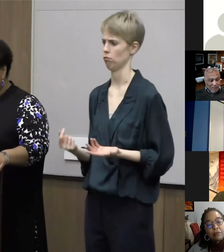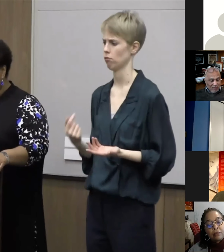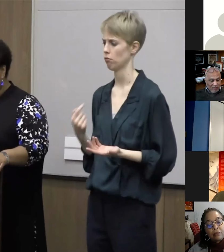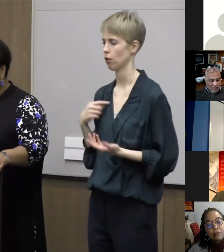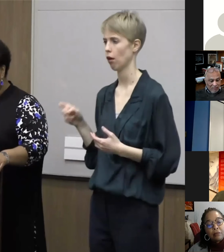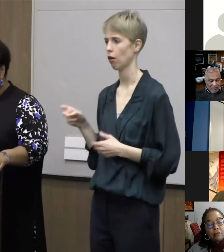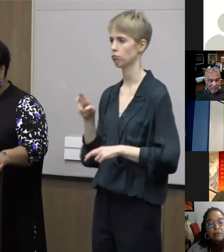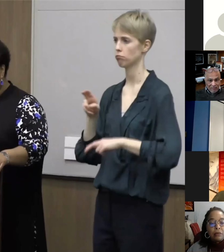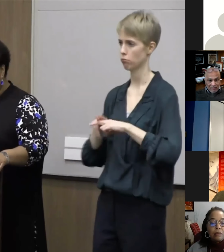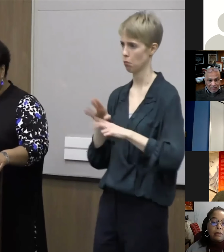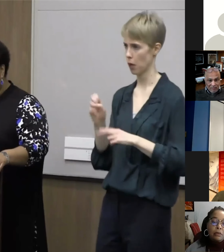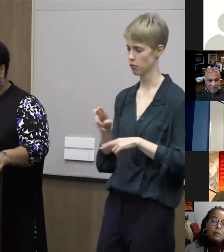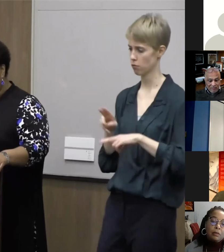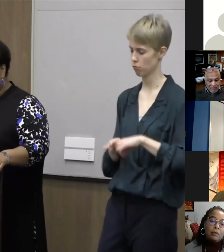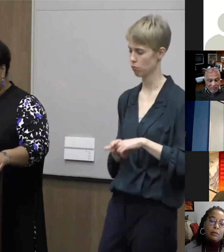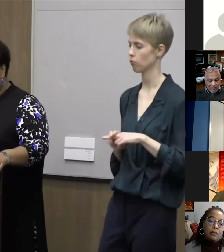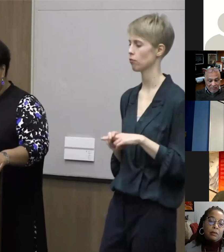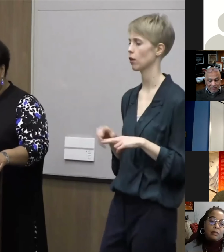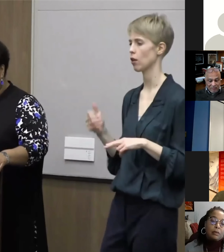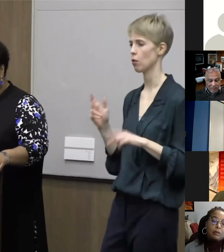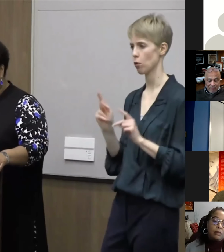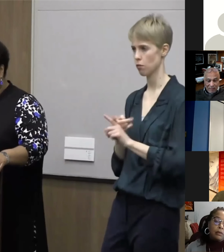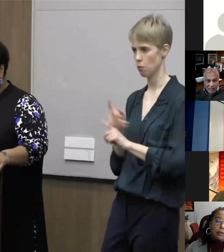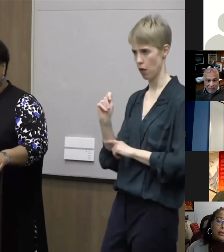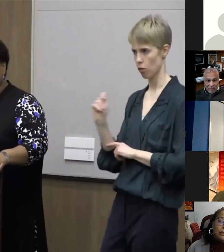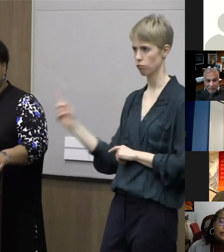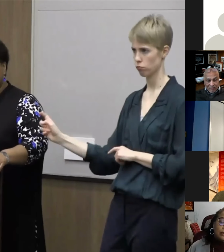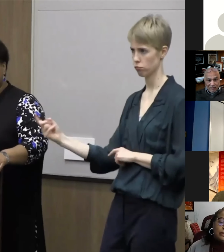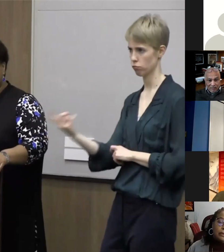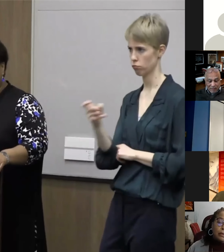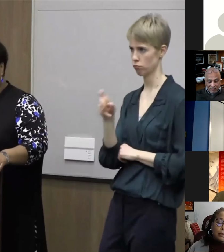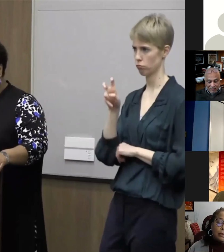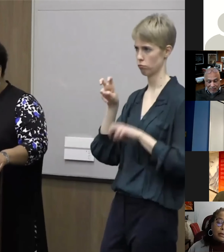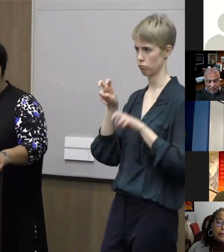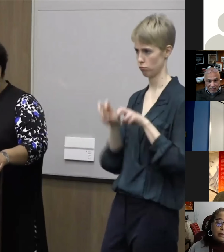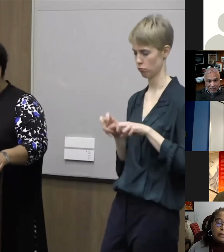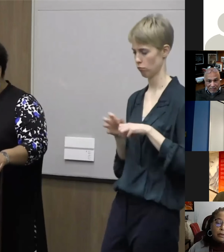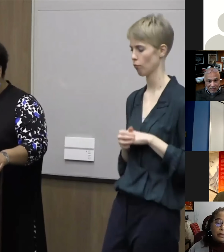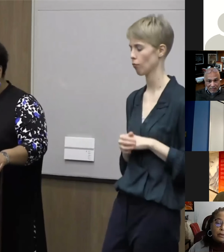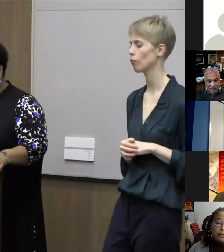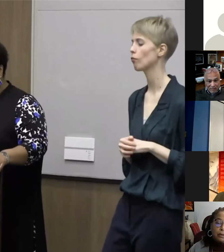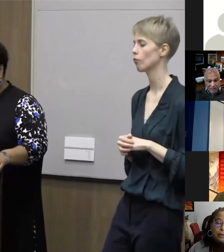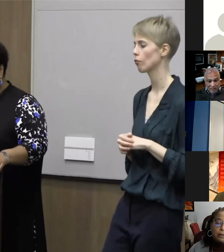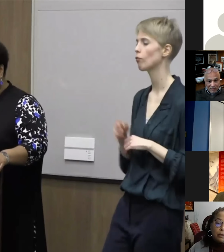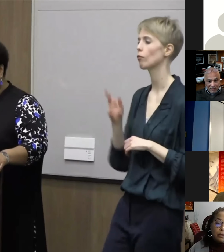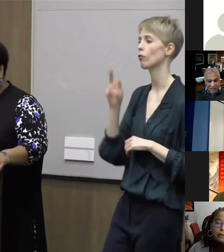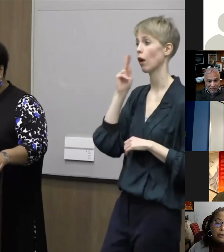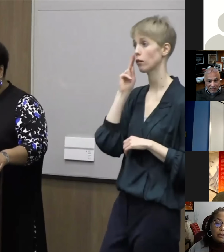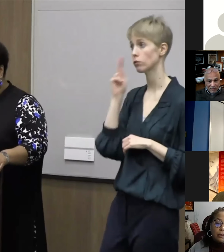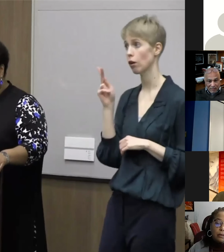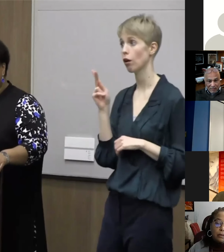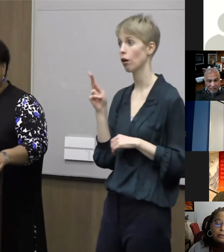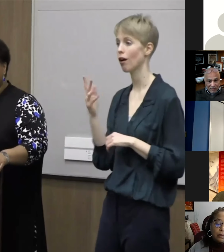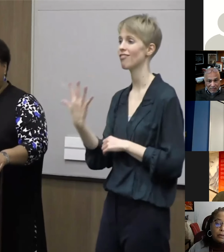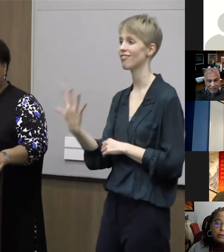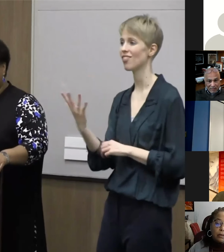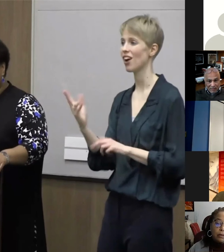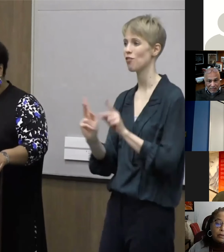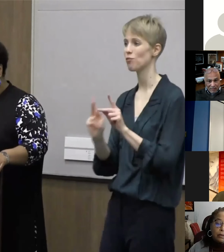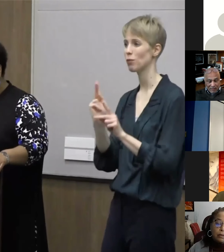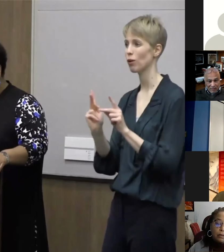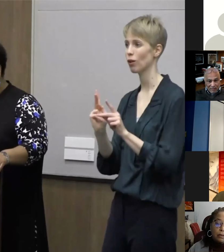who had to use the restroom got back on the bus too. As soon as I was seated on the bus, I saw they began to get the 5 people into